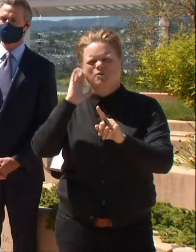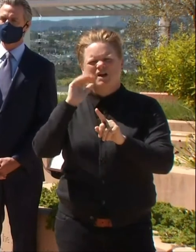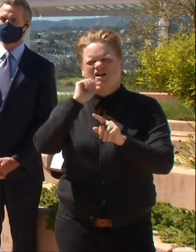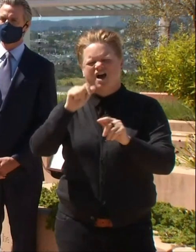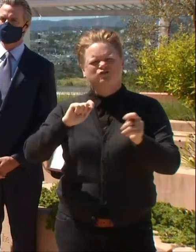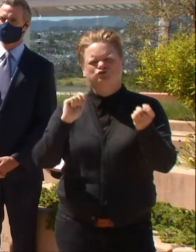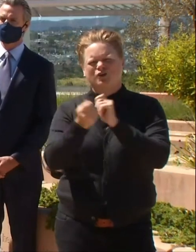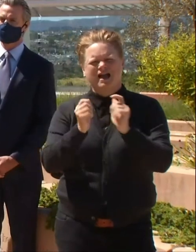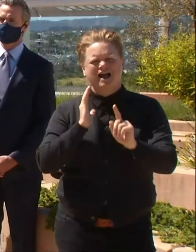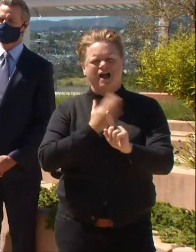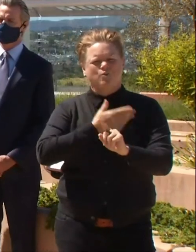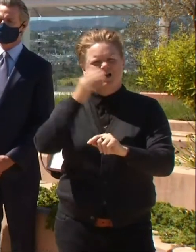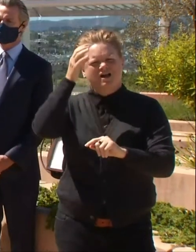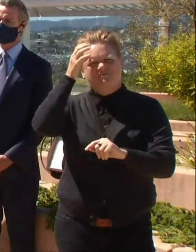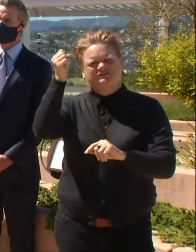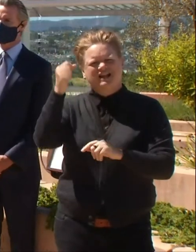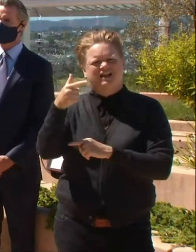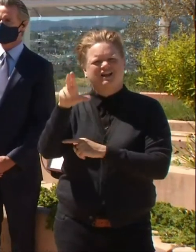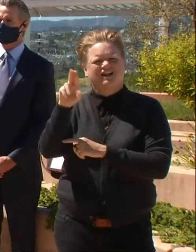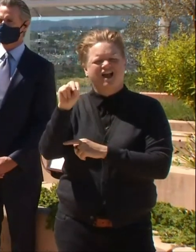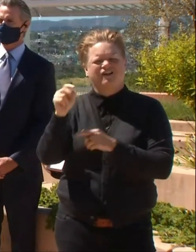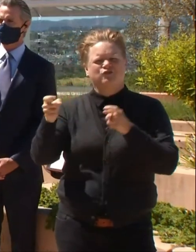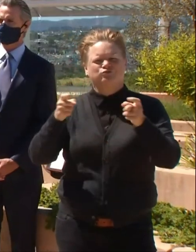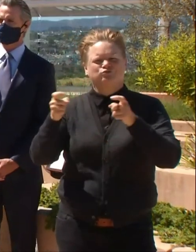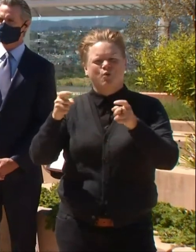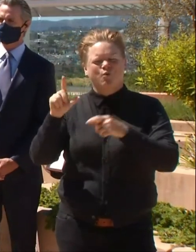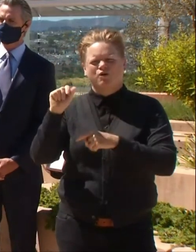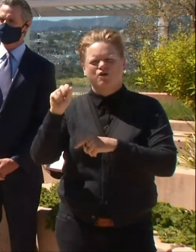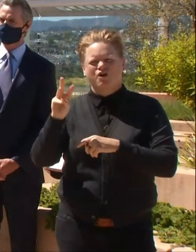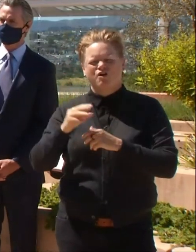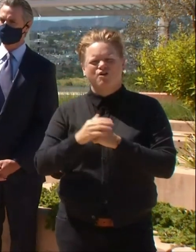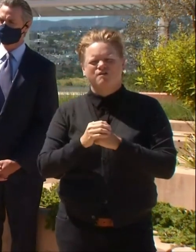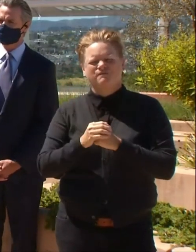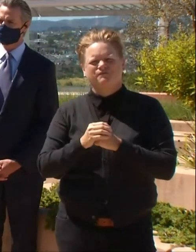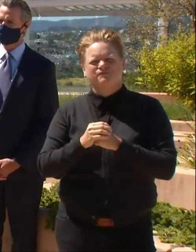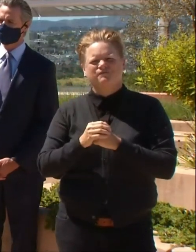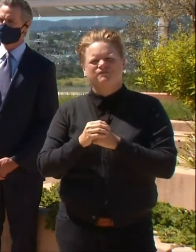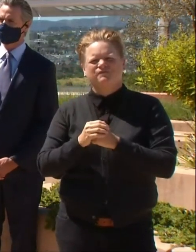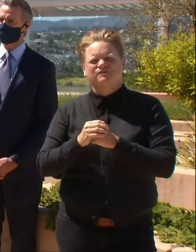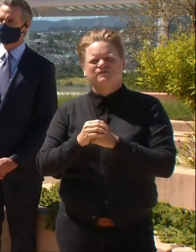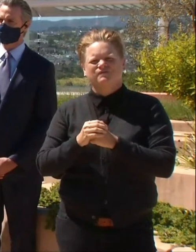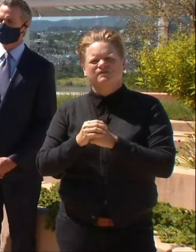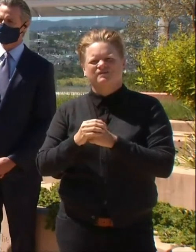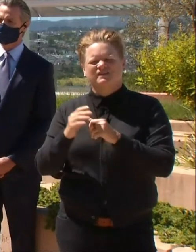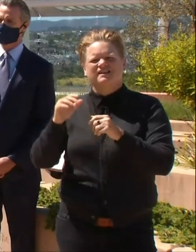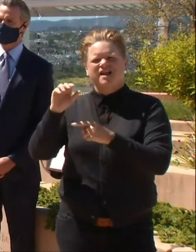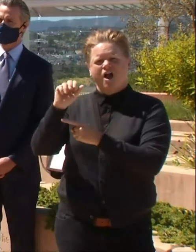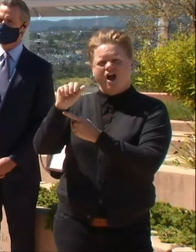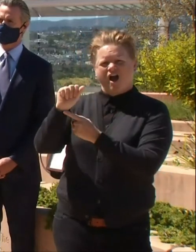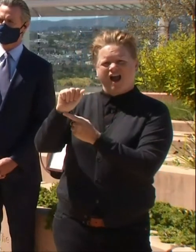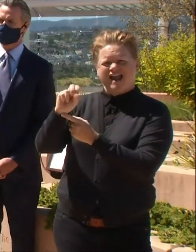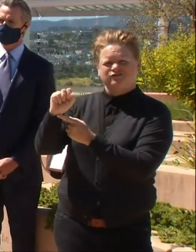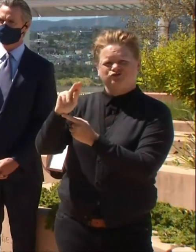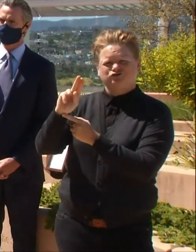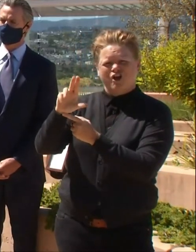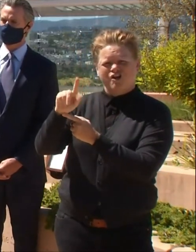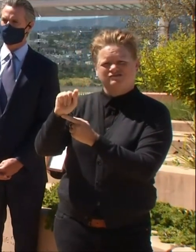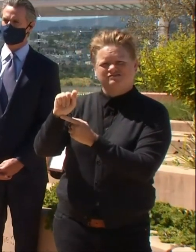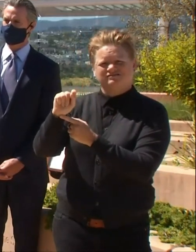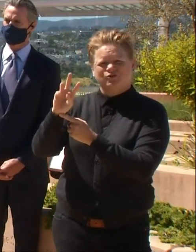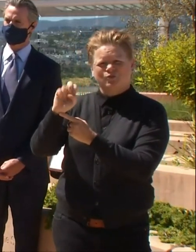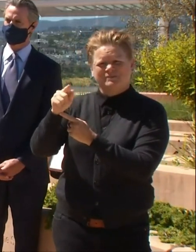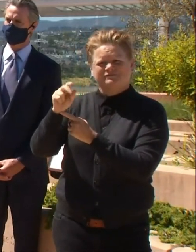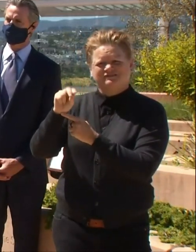quick thing, which is that assault weapon regulations do work. During the time of the federal assault weapon ban